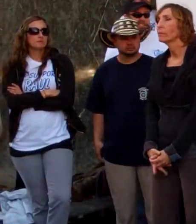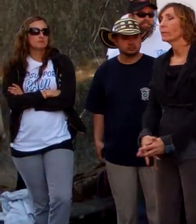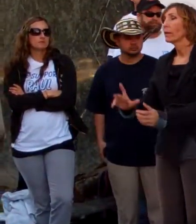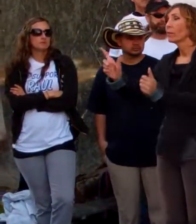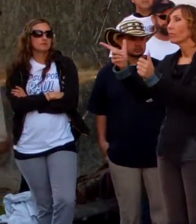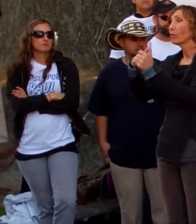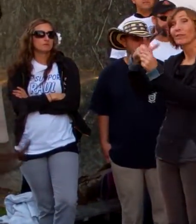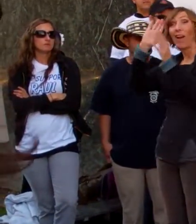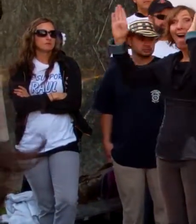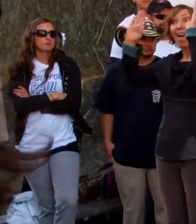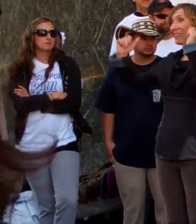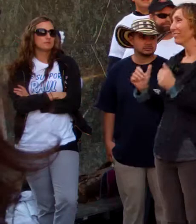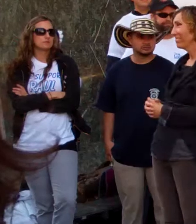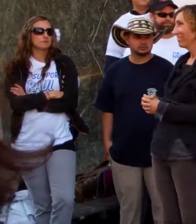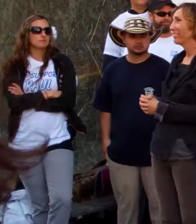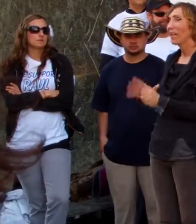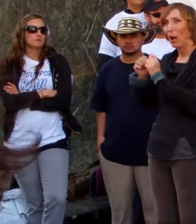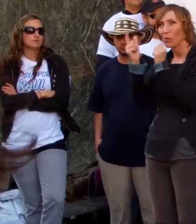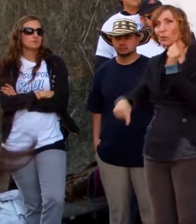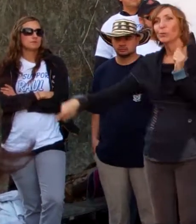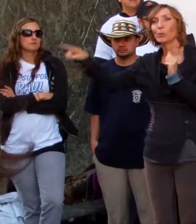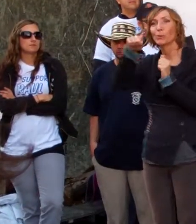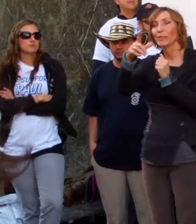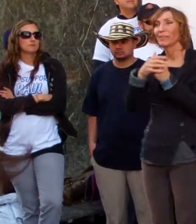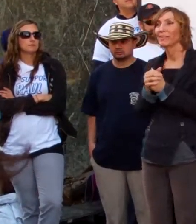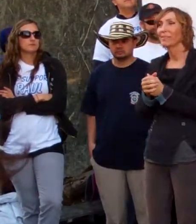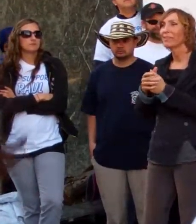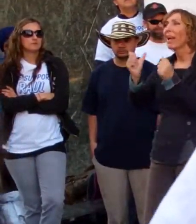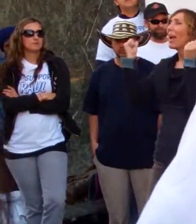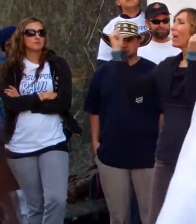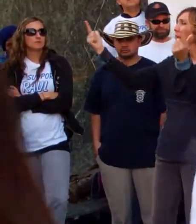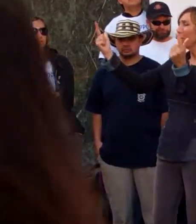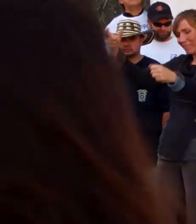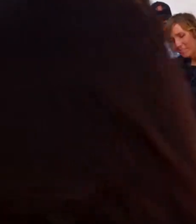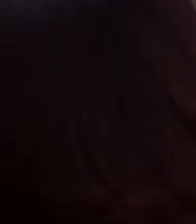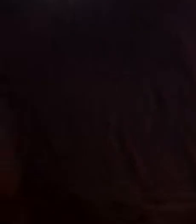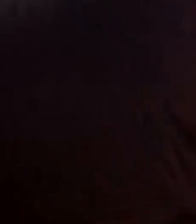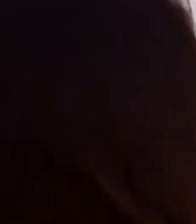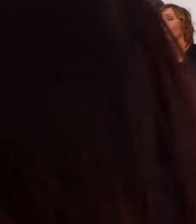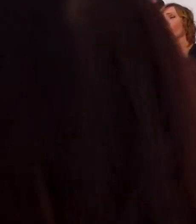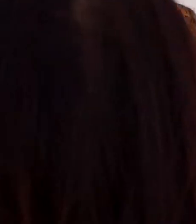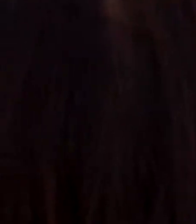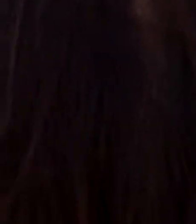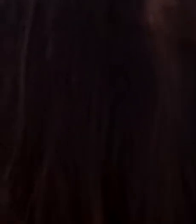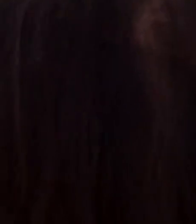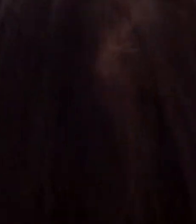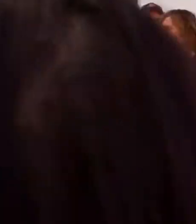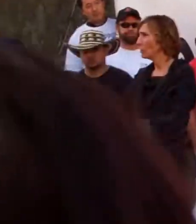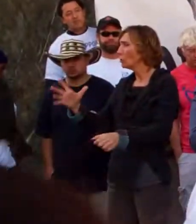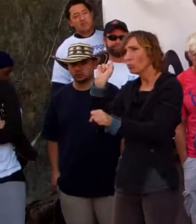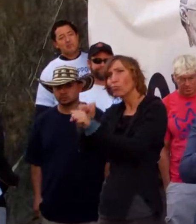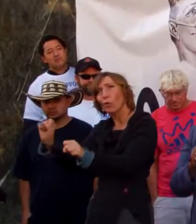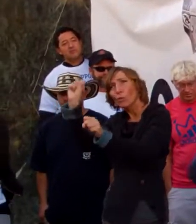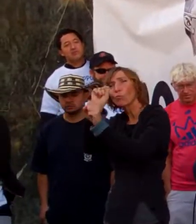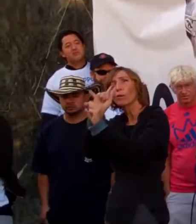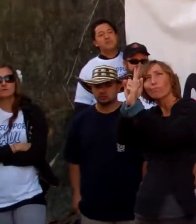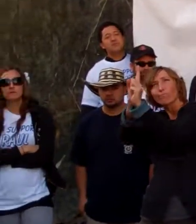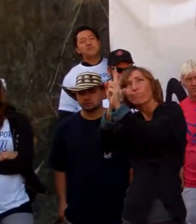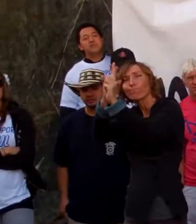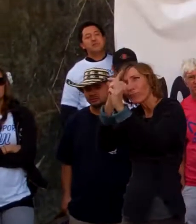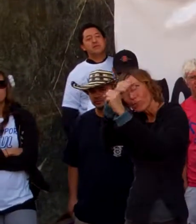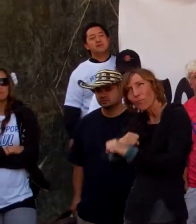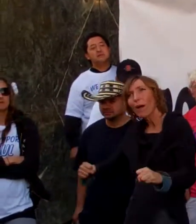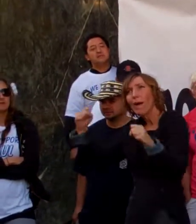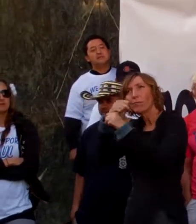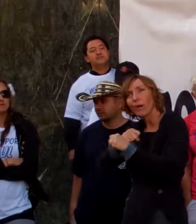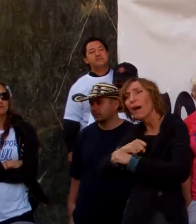First of all, hi. We would love to see you. How are you? Everybody, it's time. You already know it. You're already working for it. You're already fighting for